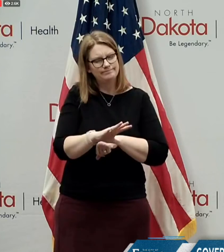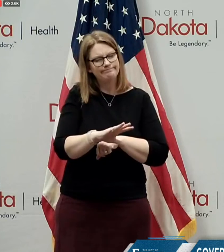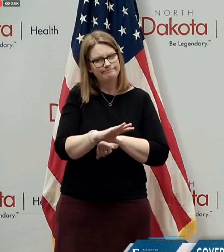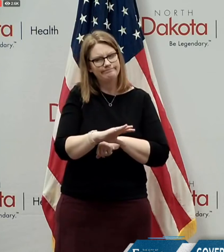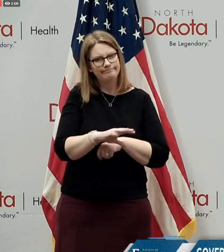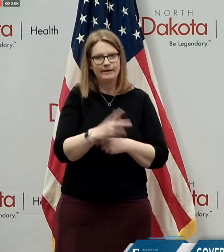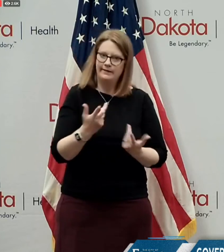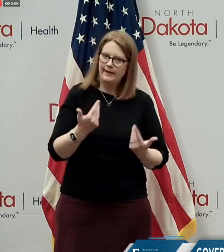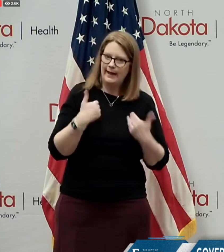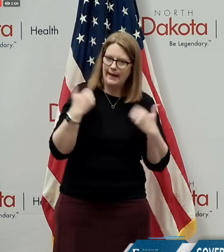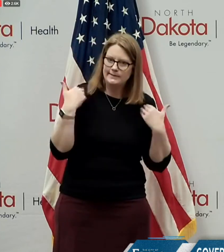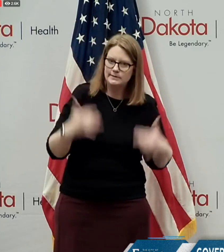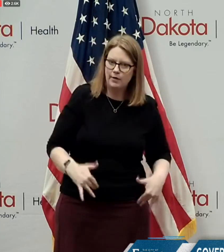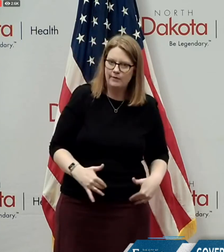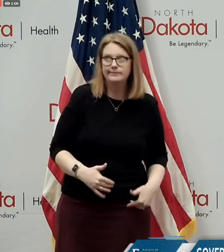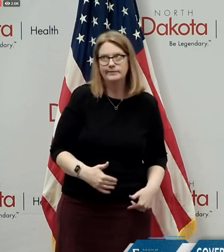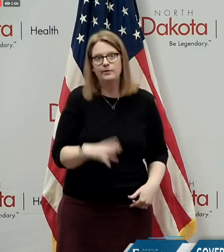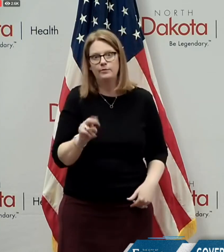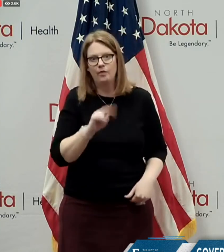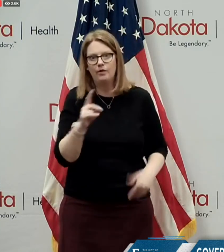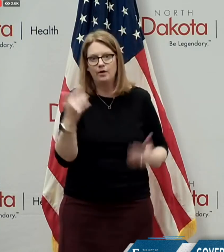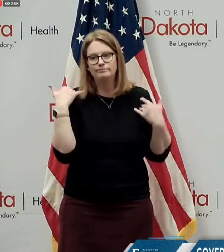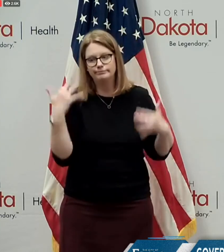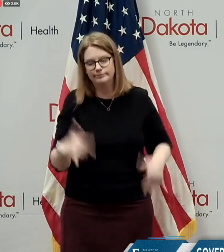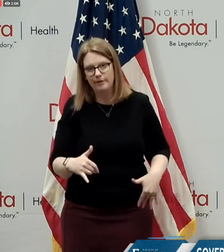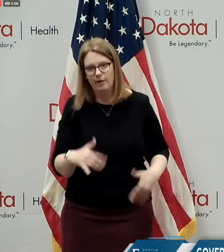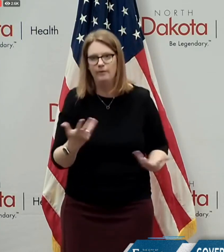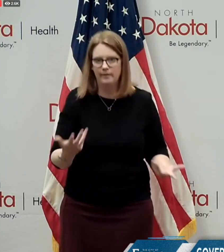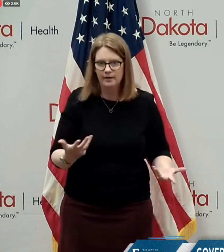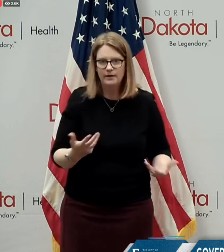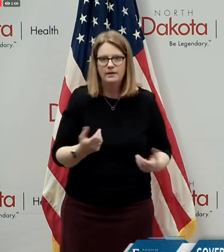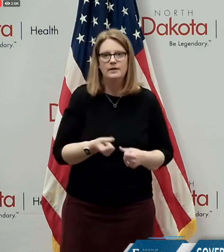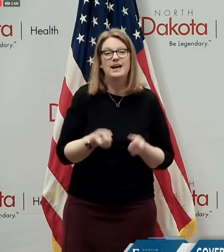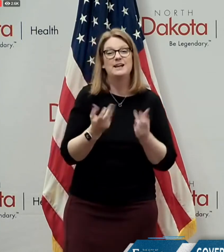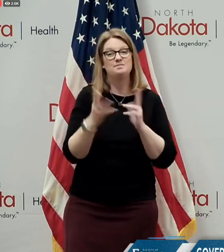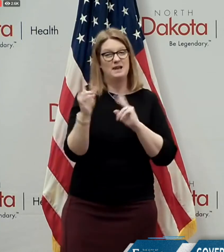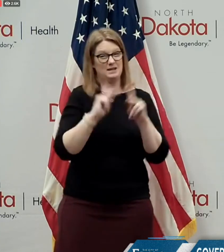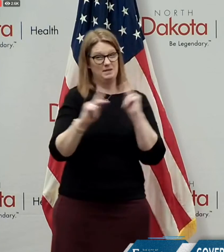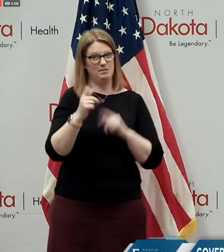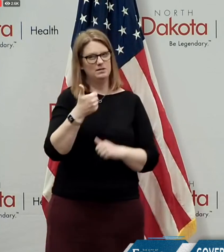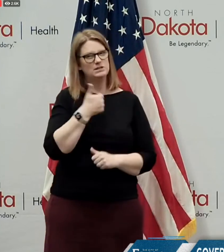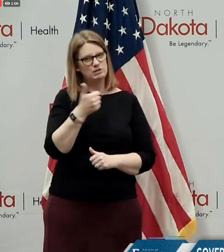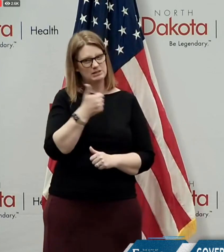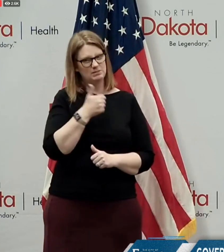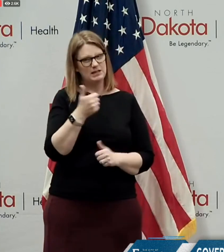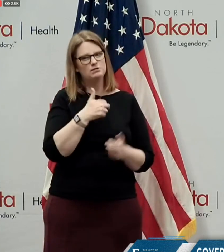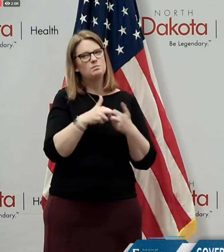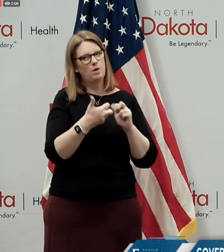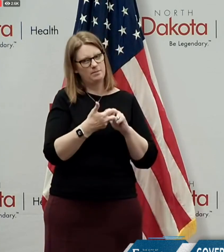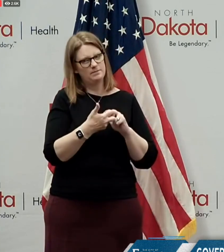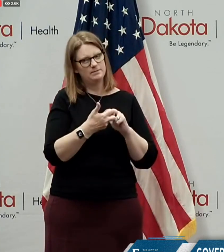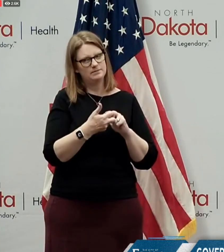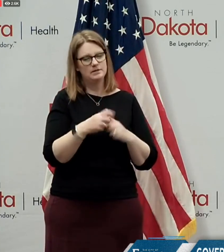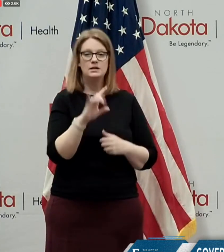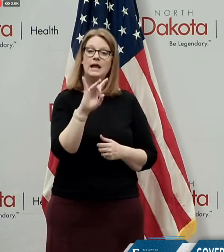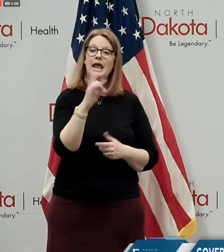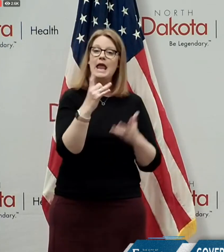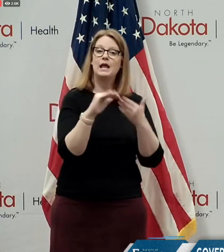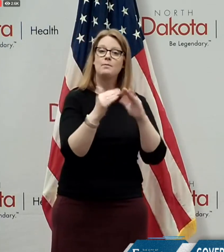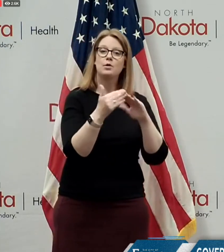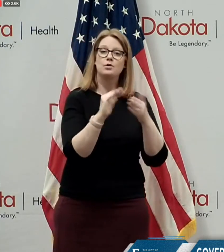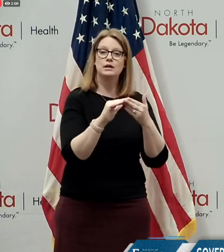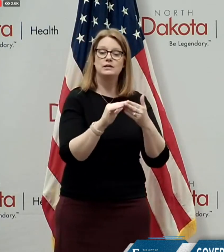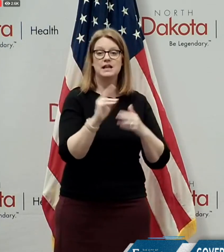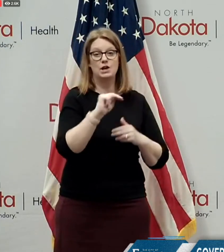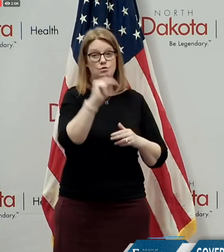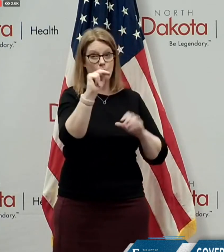Good old North Dakota, we had some snow, and a lot of our people, transportation is an issue for us. We have 8 communities which are in